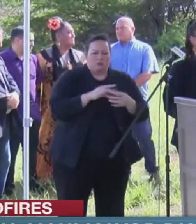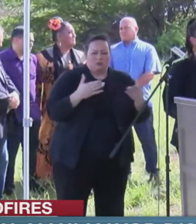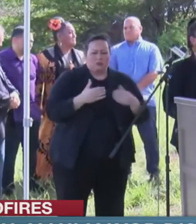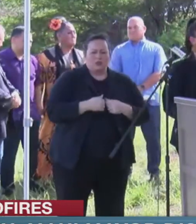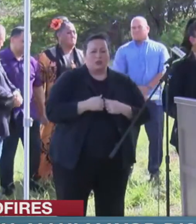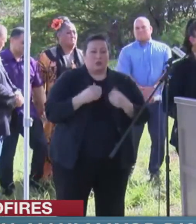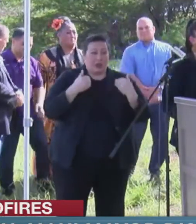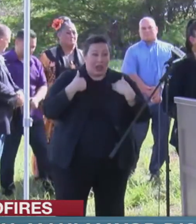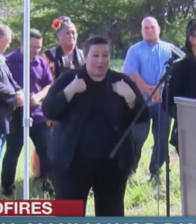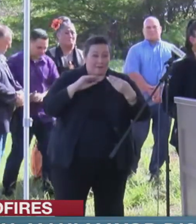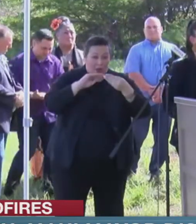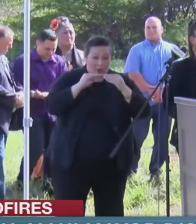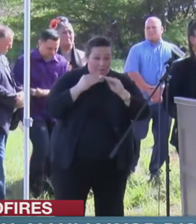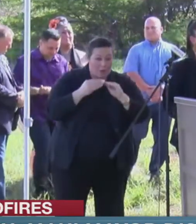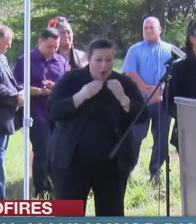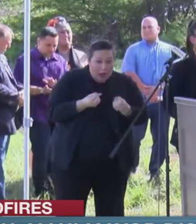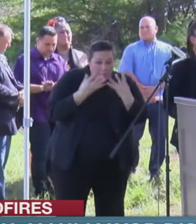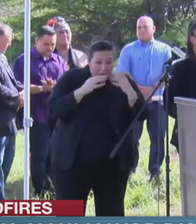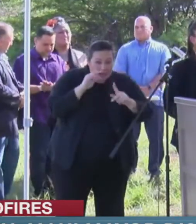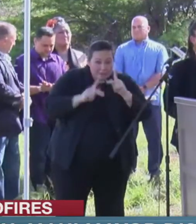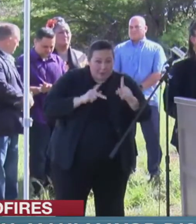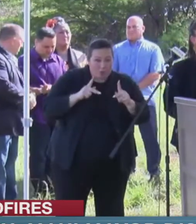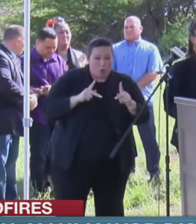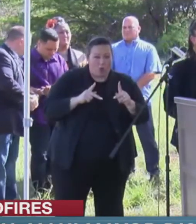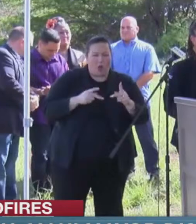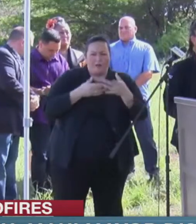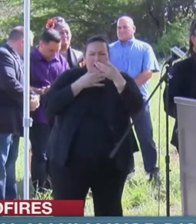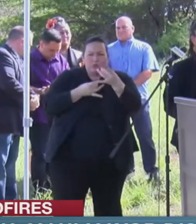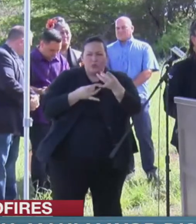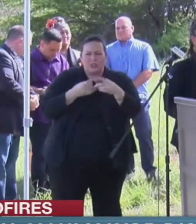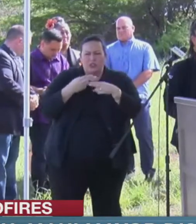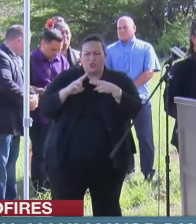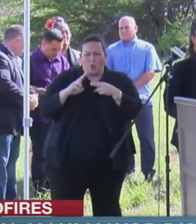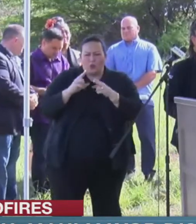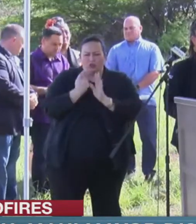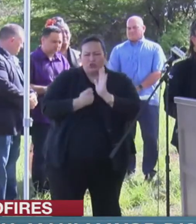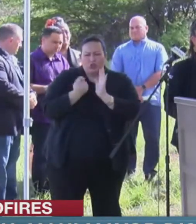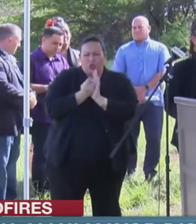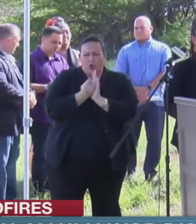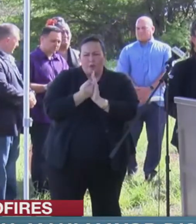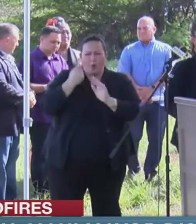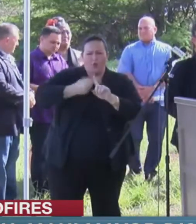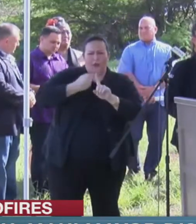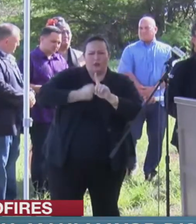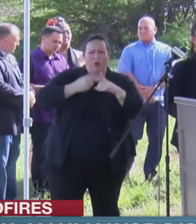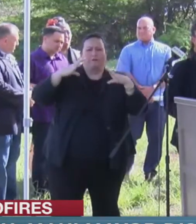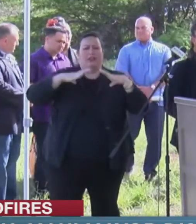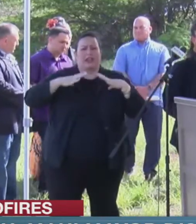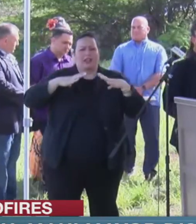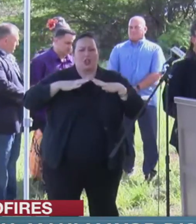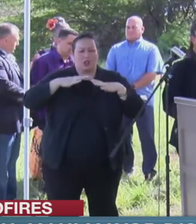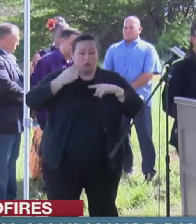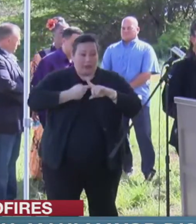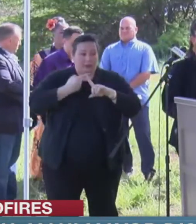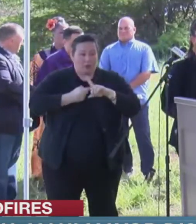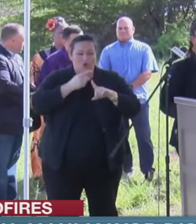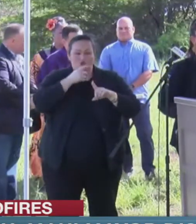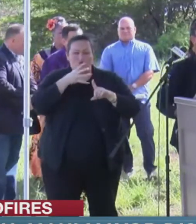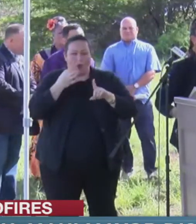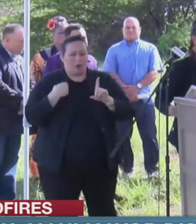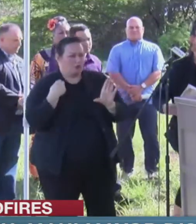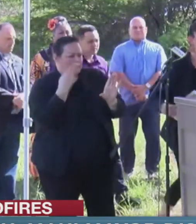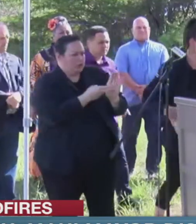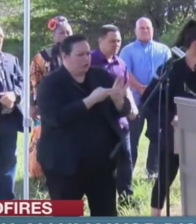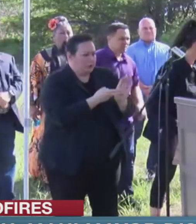do we have a number of interested short-term rental vacation owners who want to participate in the